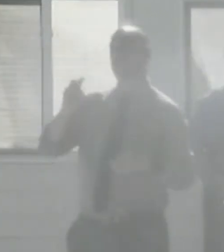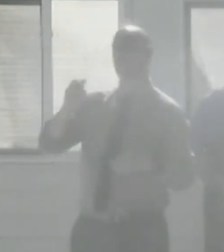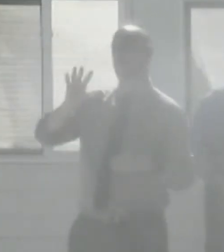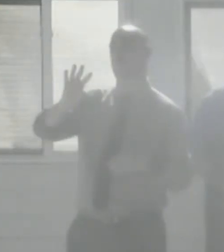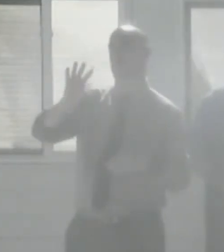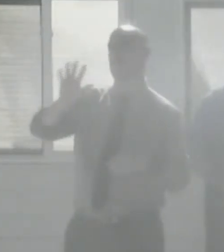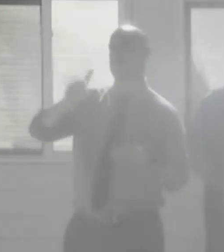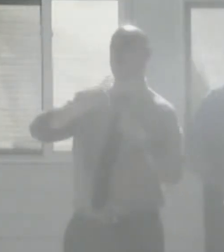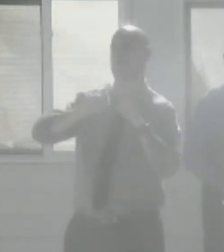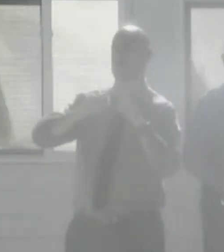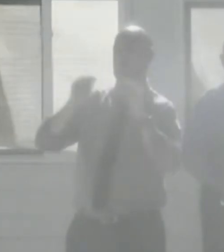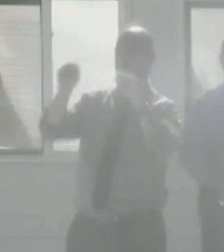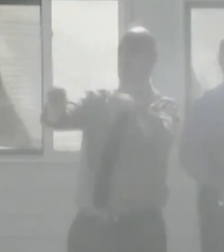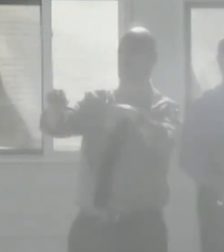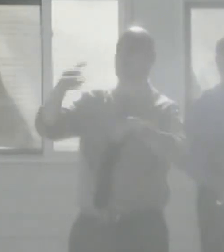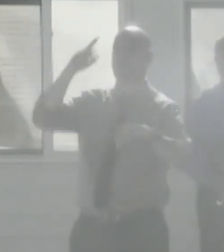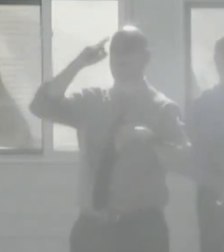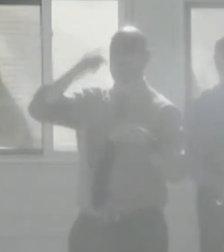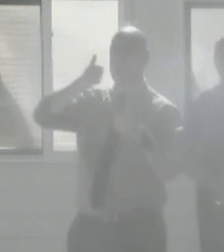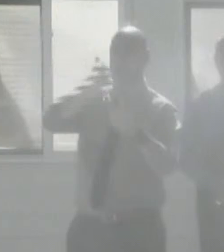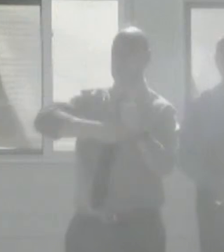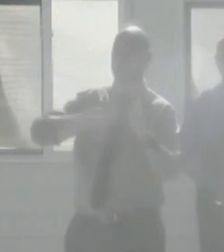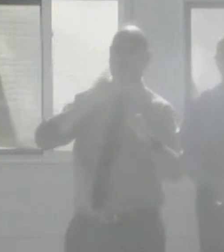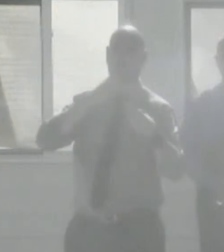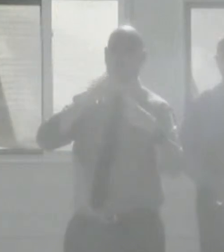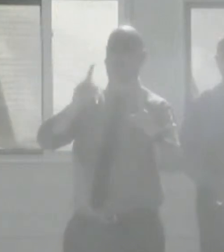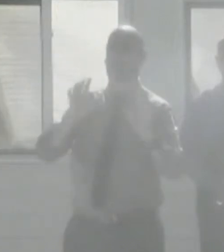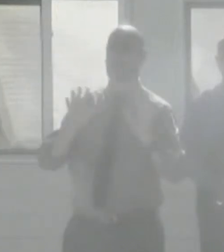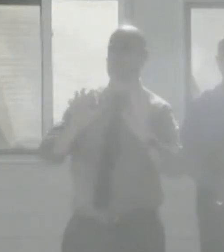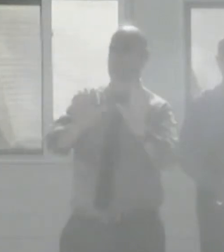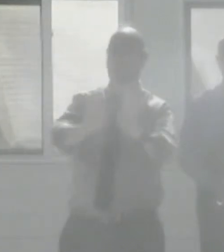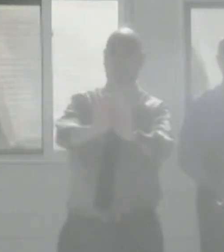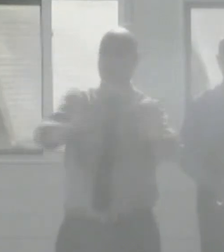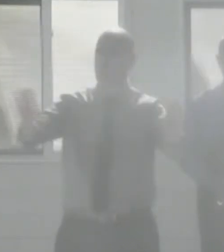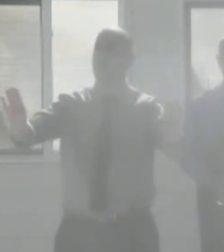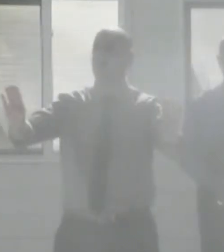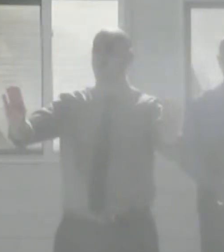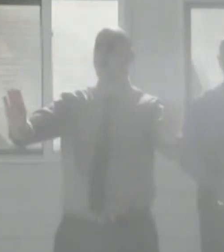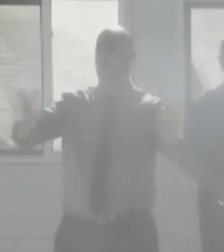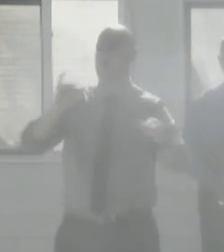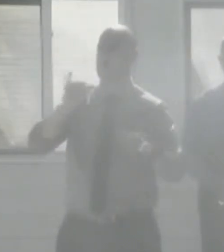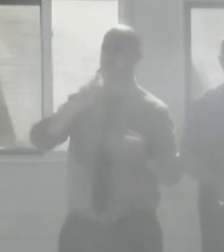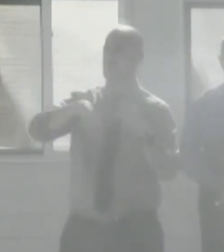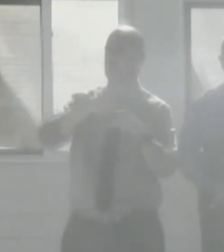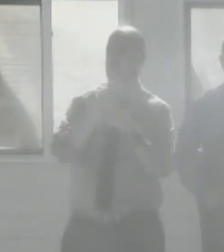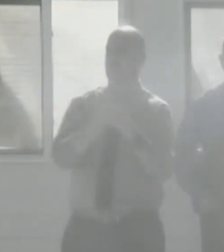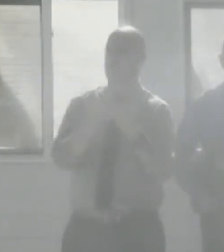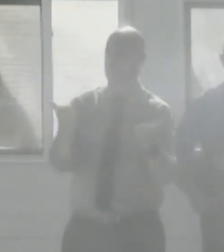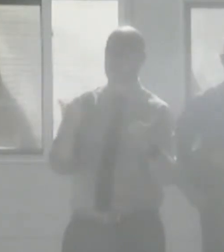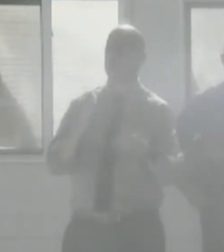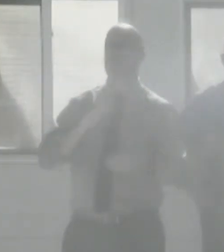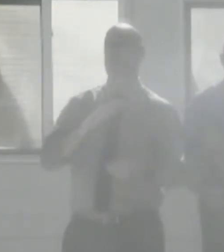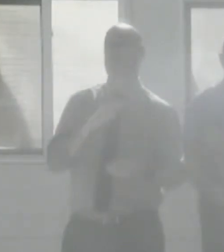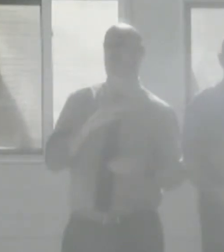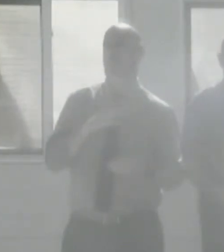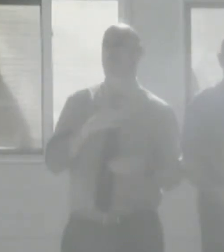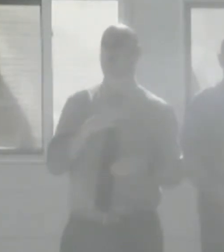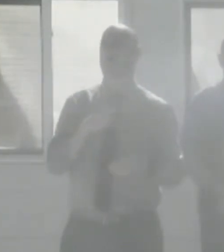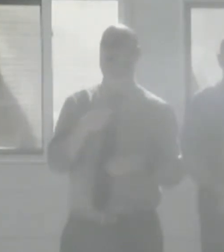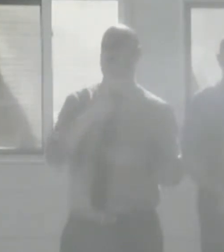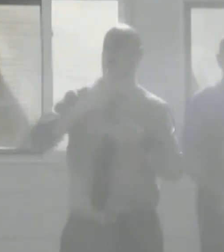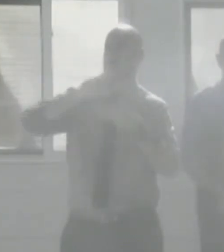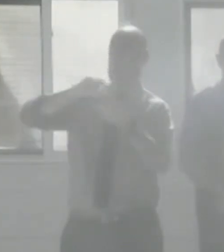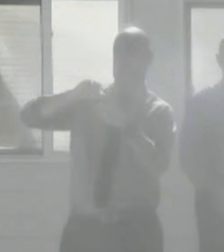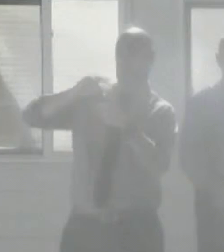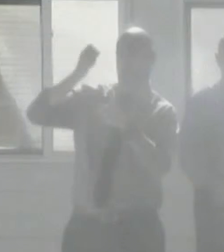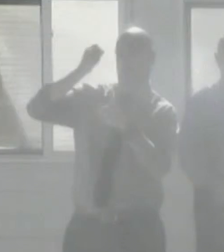worked pretty much every time, right? Yeah, they did. It's good. I mean, it's the type of thing. Now, this storm was not as much